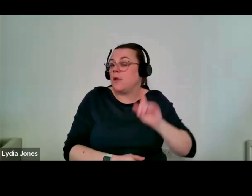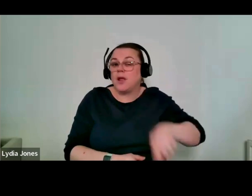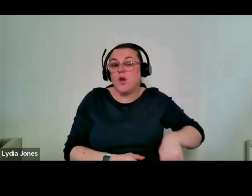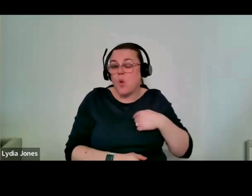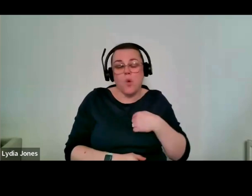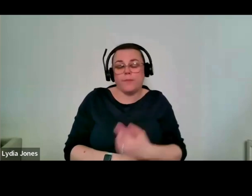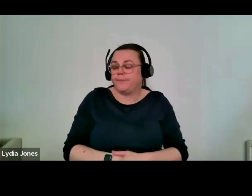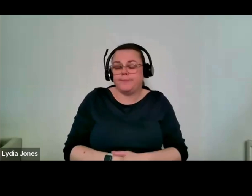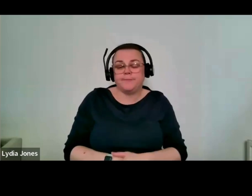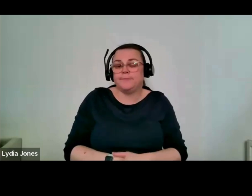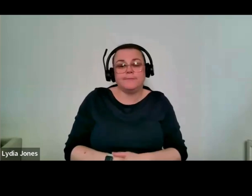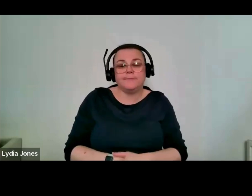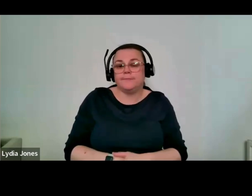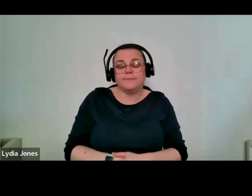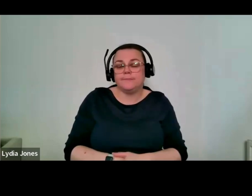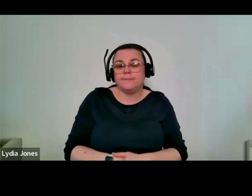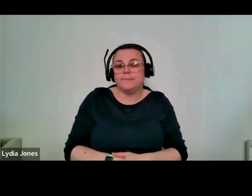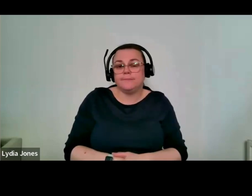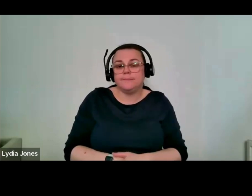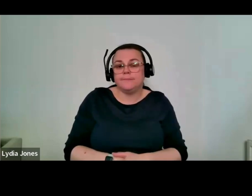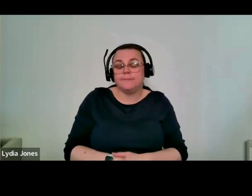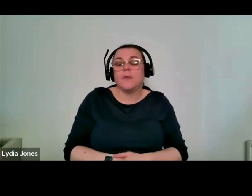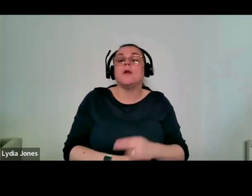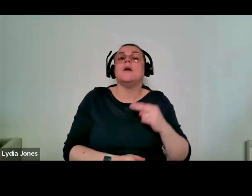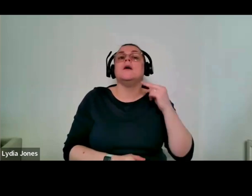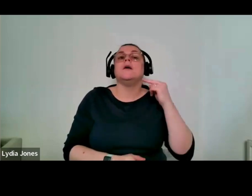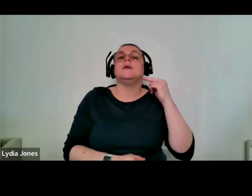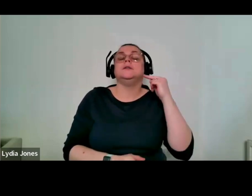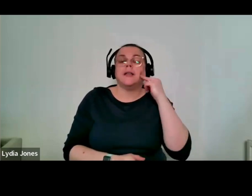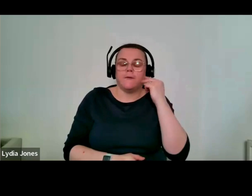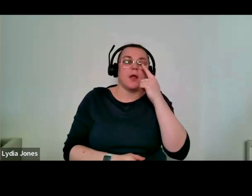us. Deafness can be a lonely and